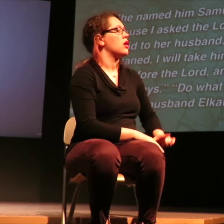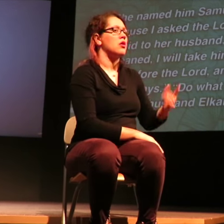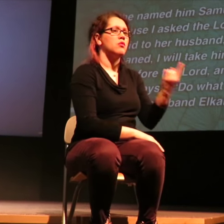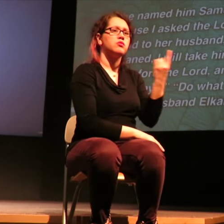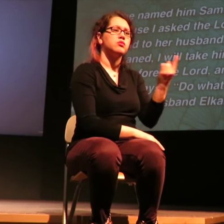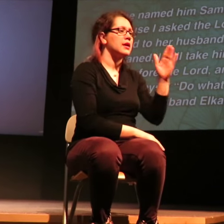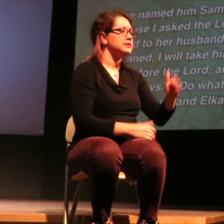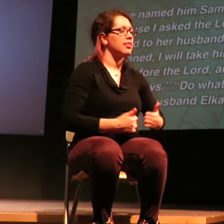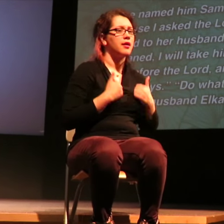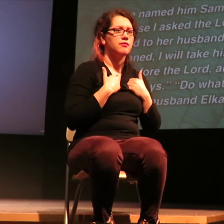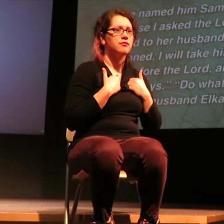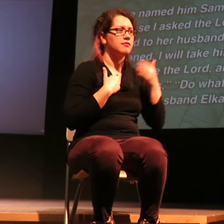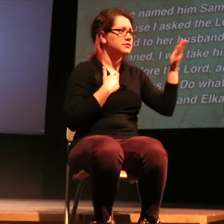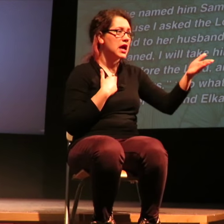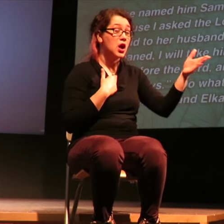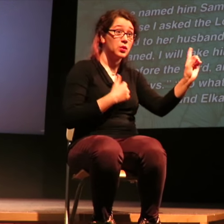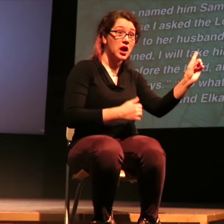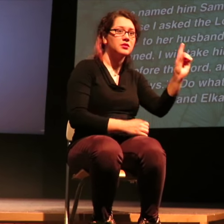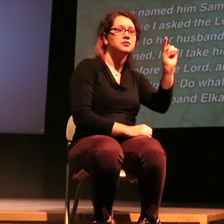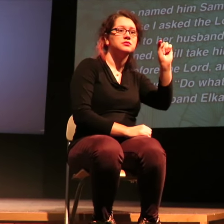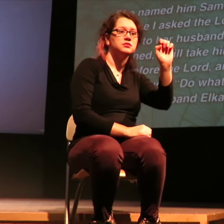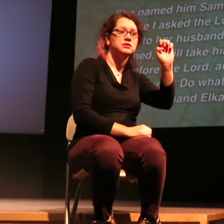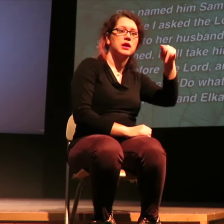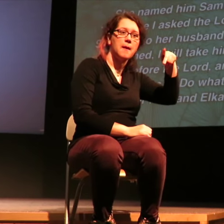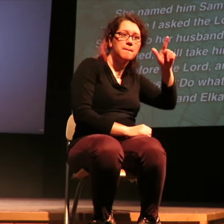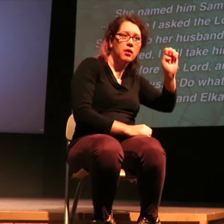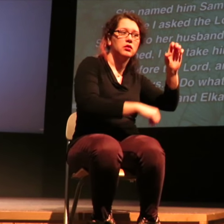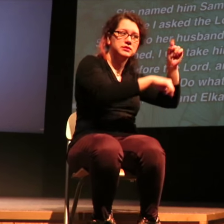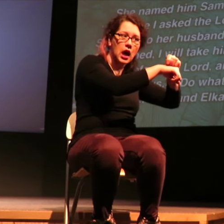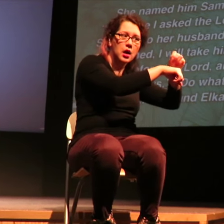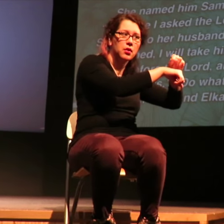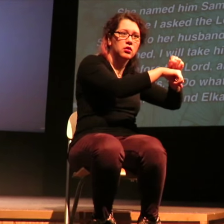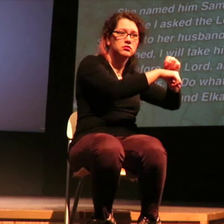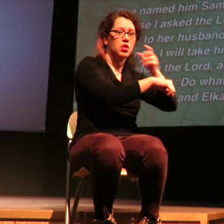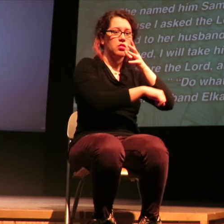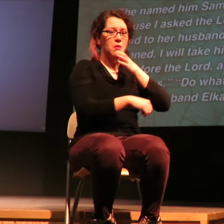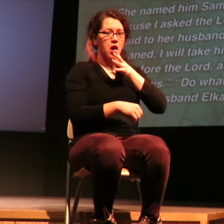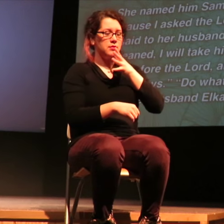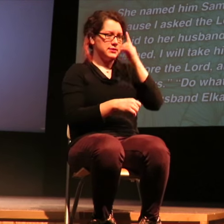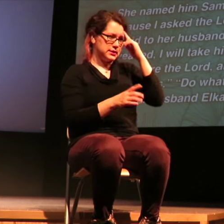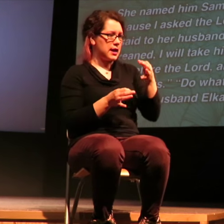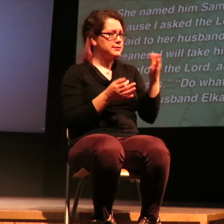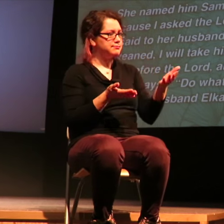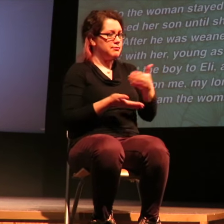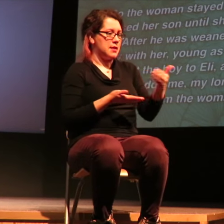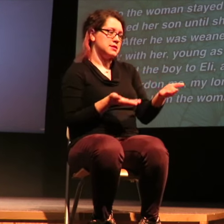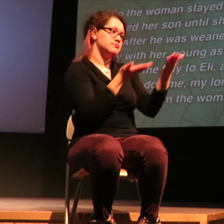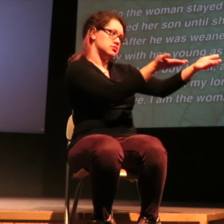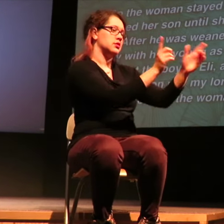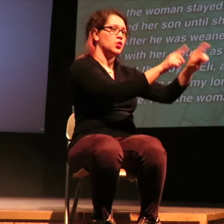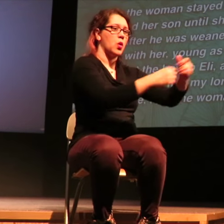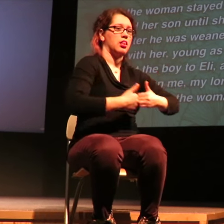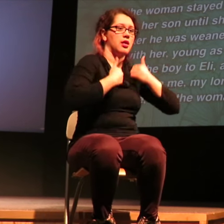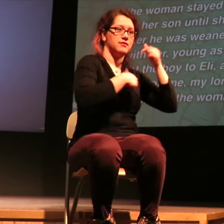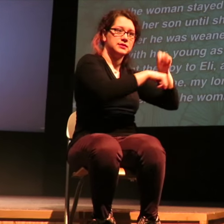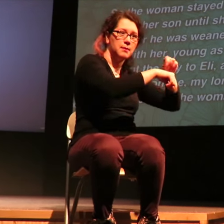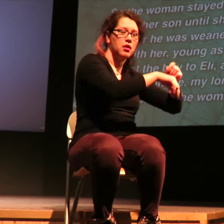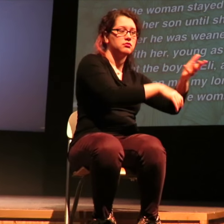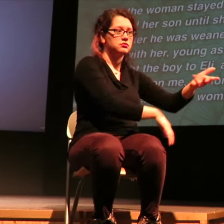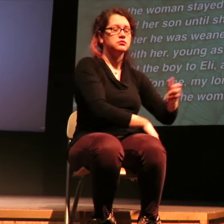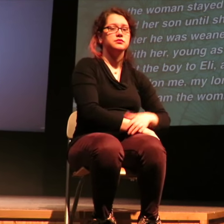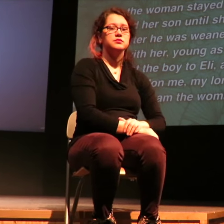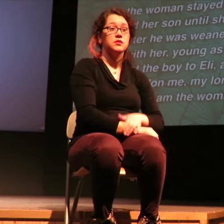Well, what is there? It's the temple. She wants him to live at the temple. And so this is what happens a little bit later. So the woman stayed at